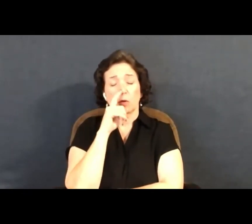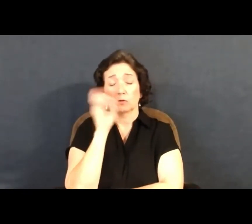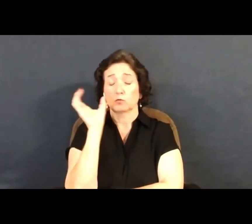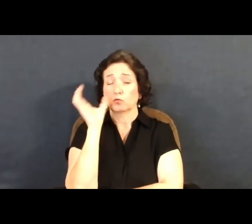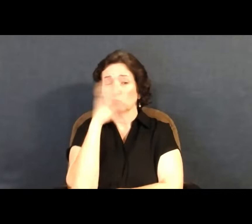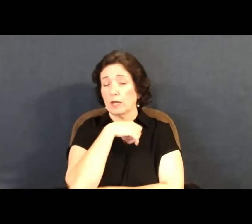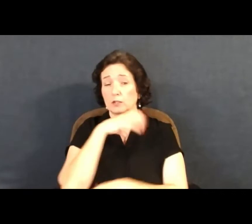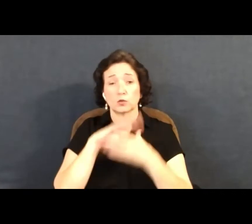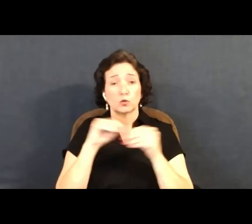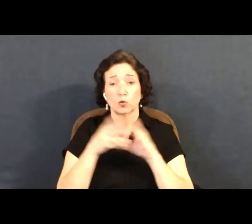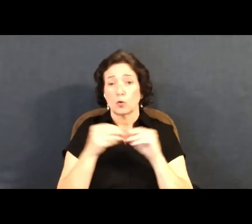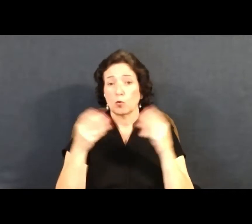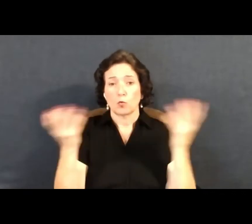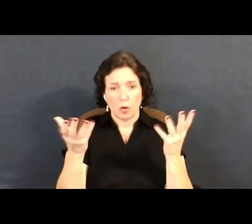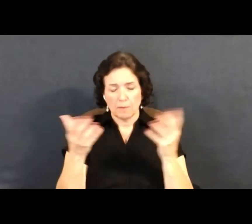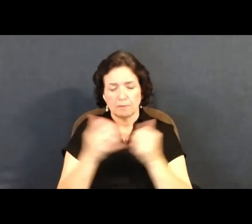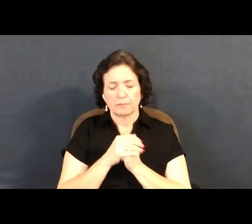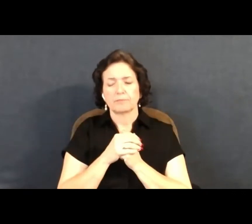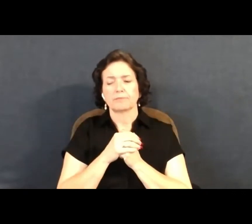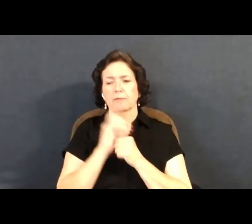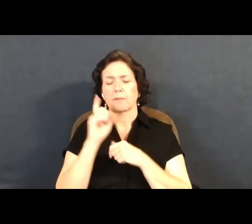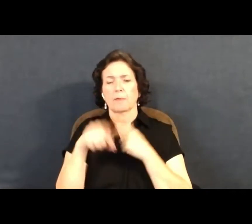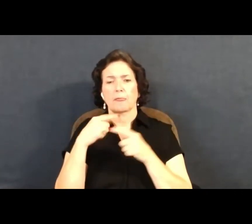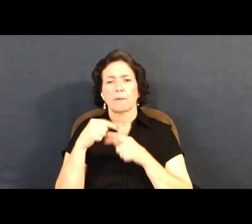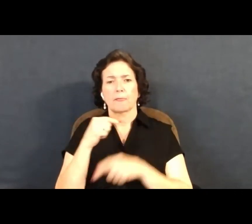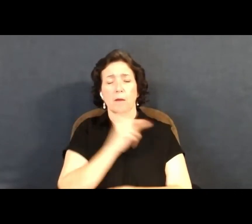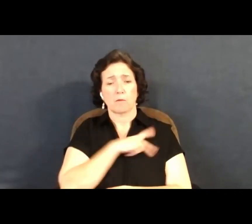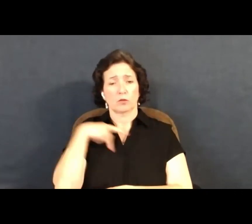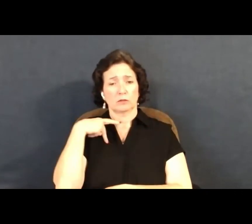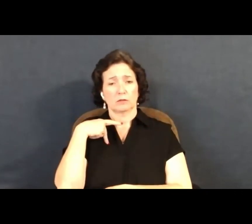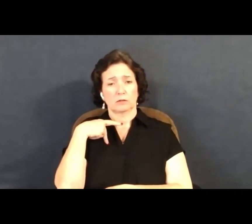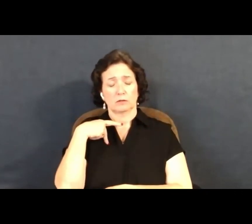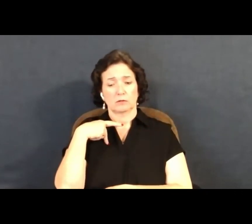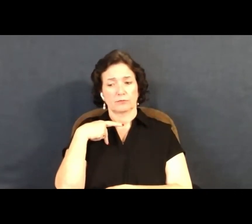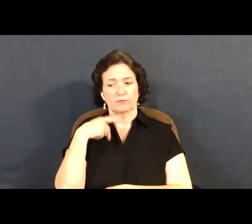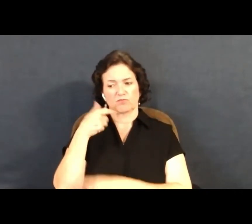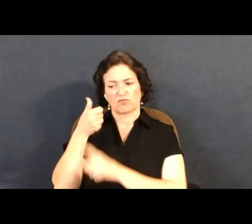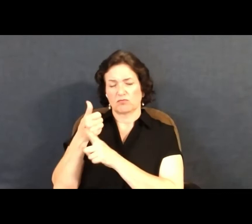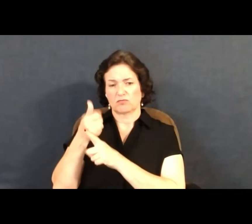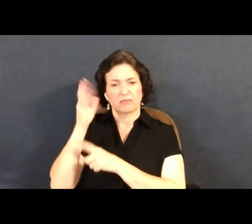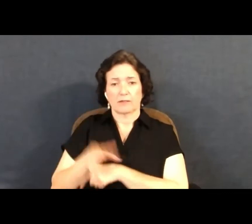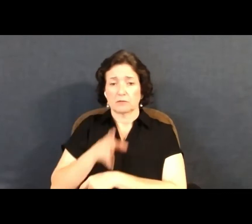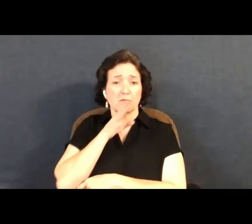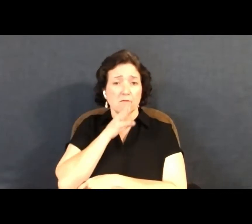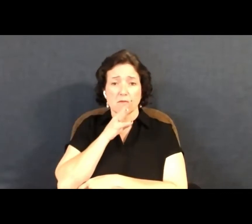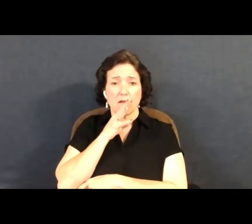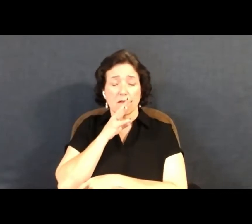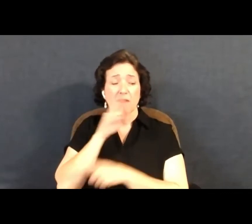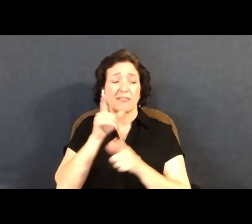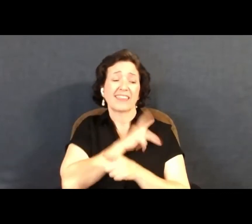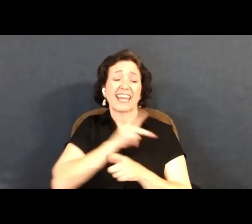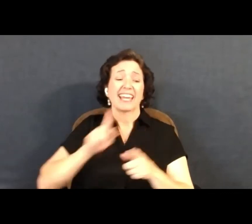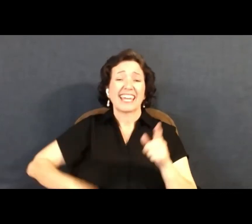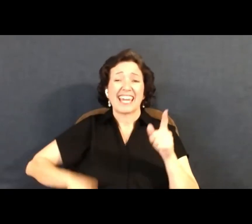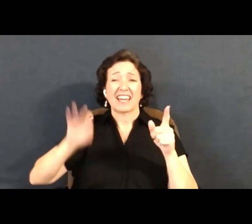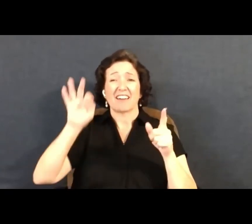The story of a princess who never spoke and whose father, the very king of Susa, would